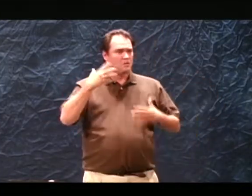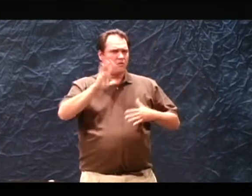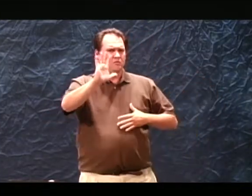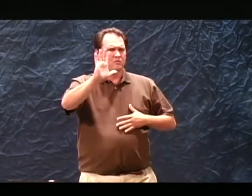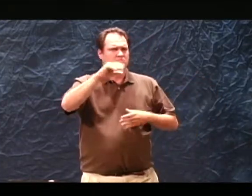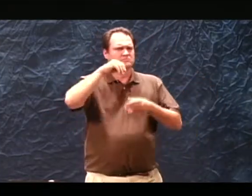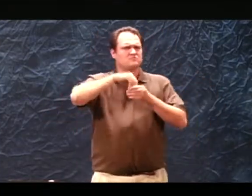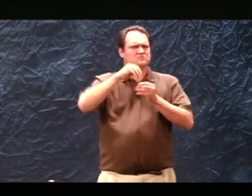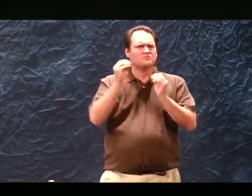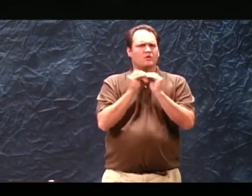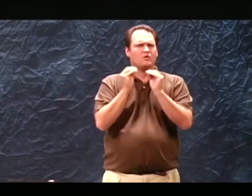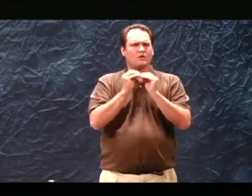body